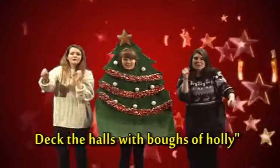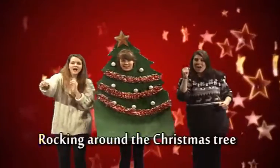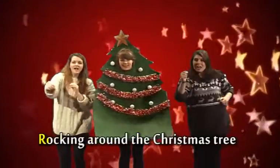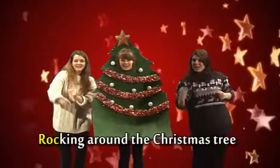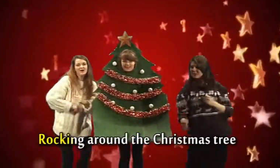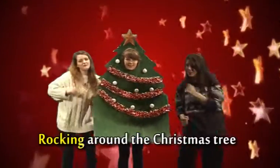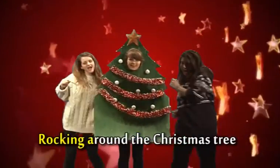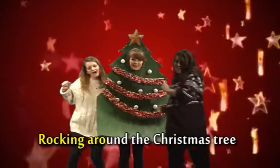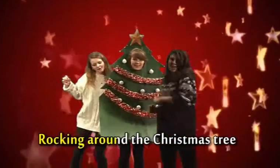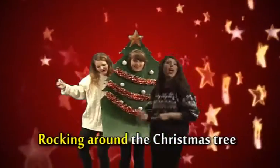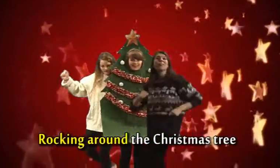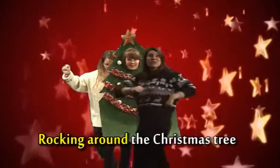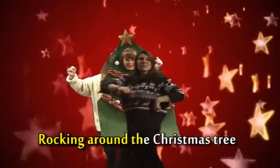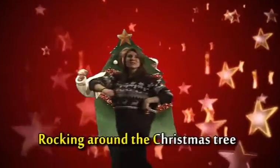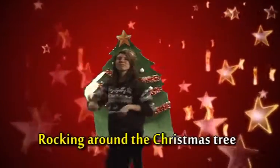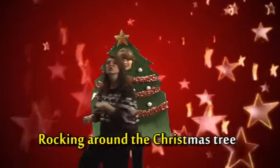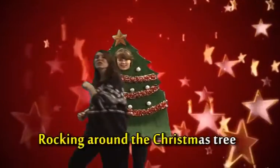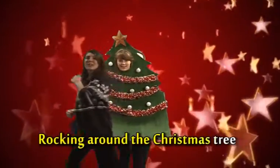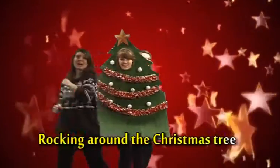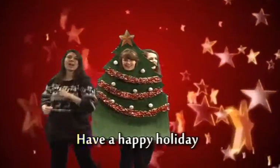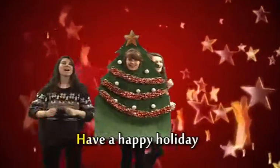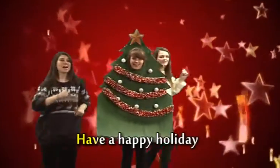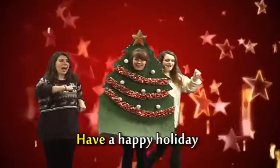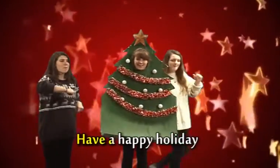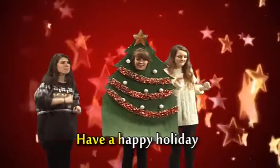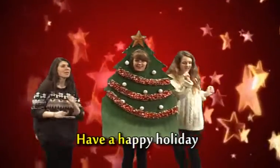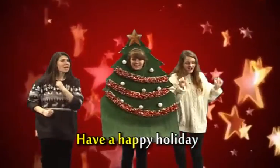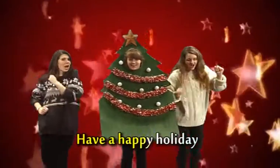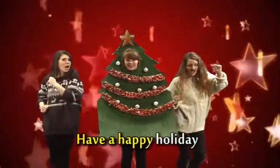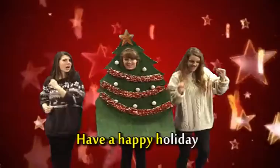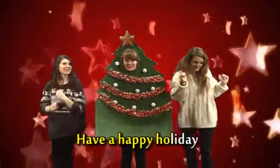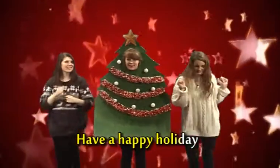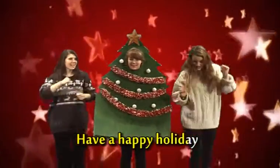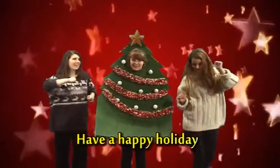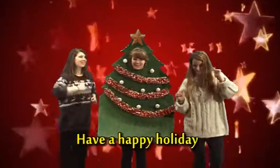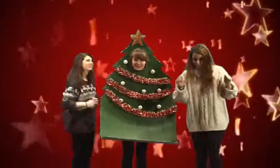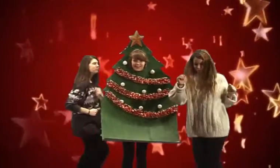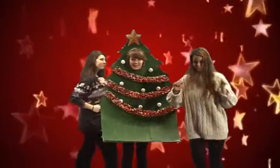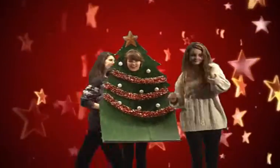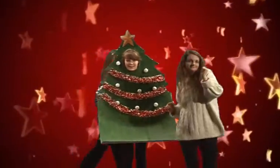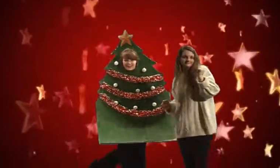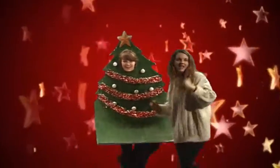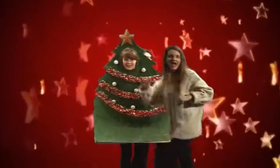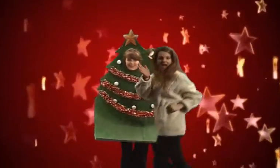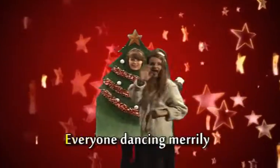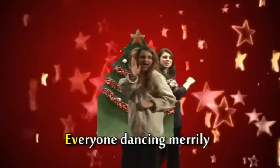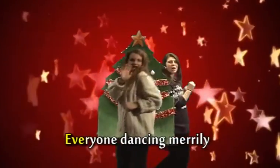Rocking around the Christmas tree Have a happy holiday Everyone